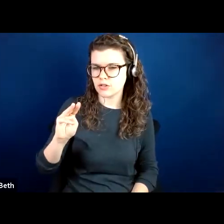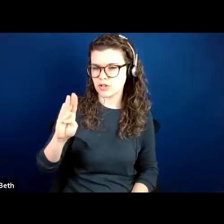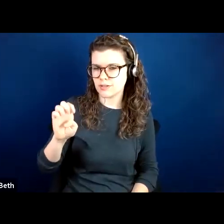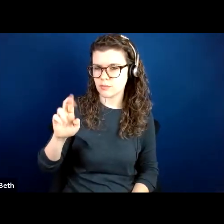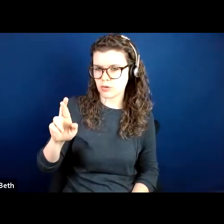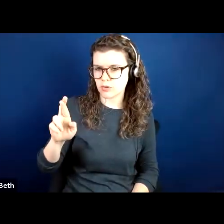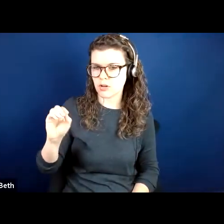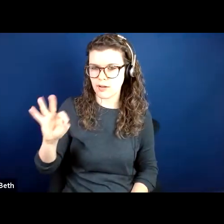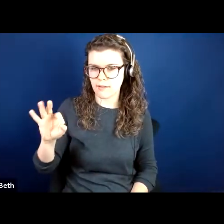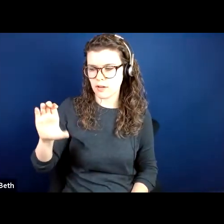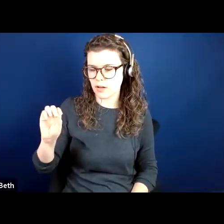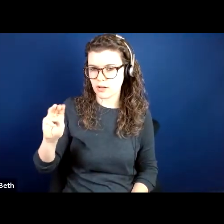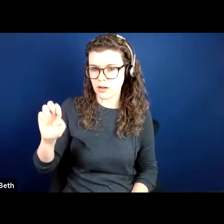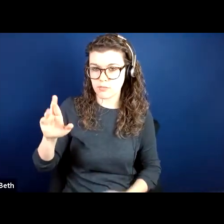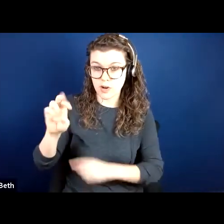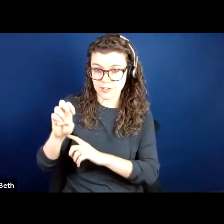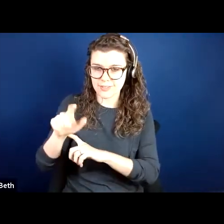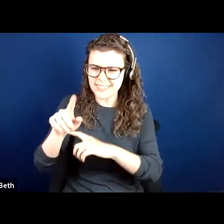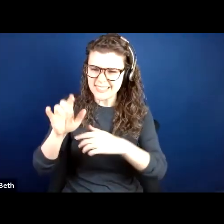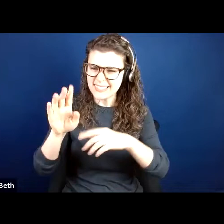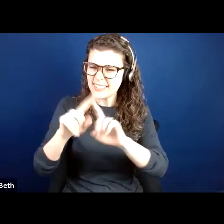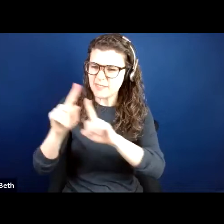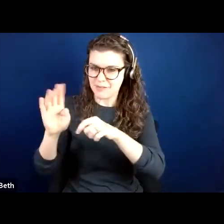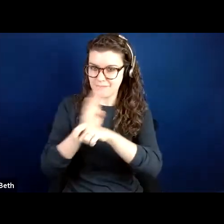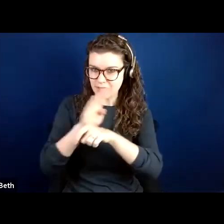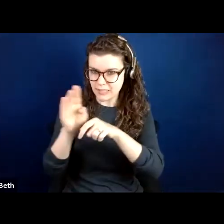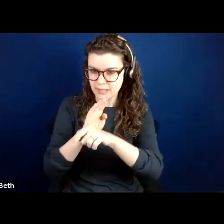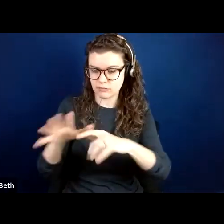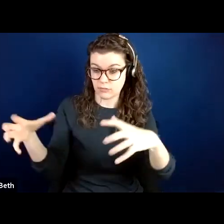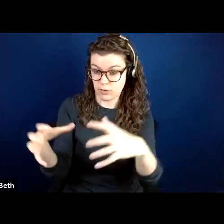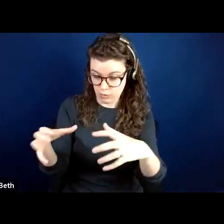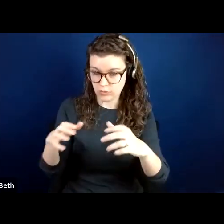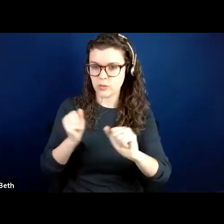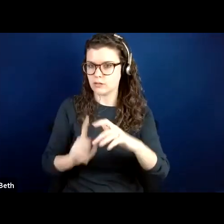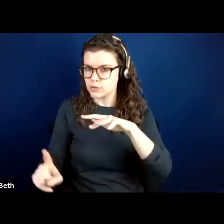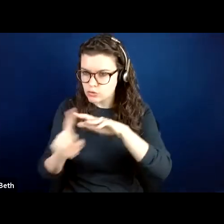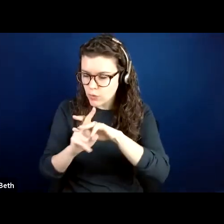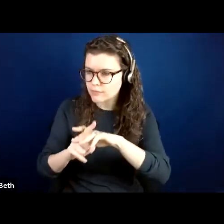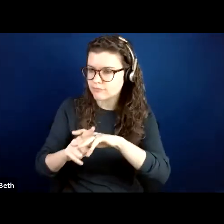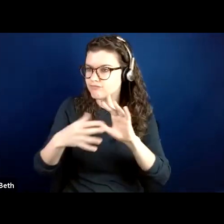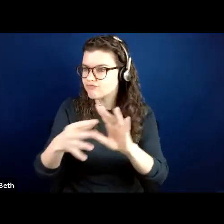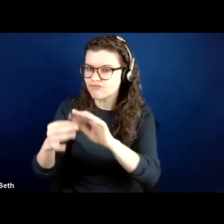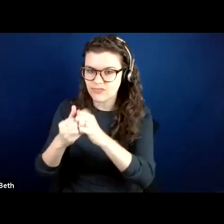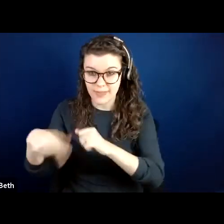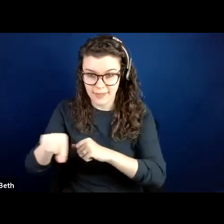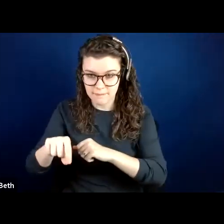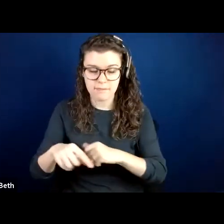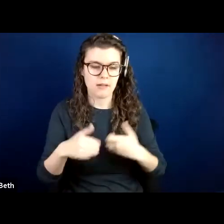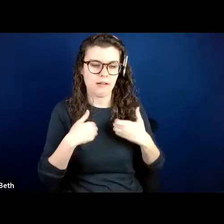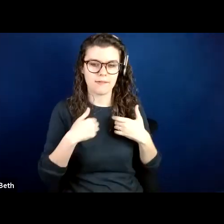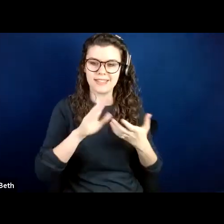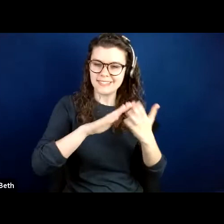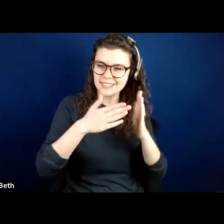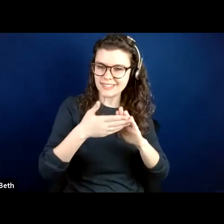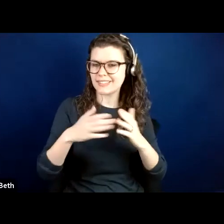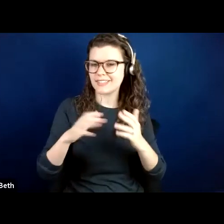great ways to connect to the business community. City and county commission meetings are great as well. Good